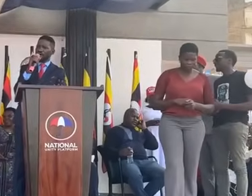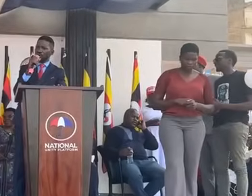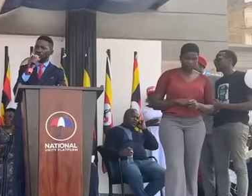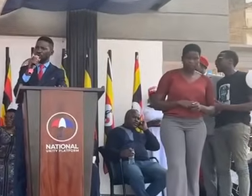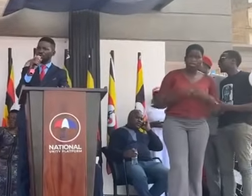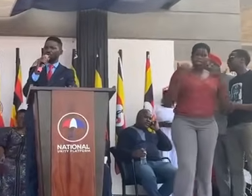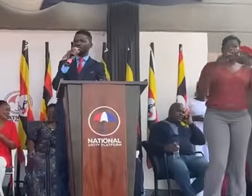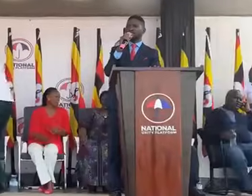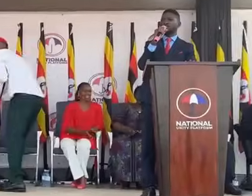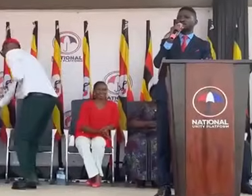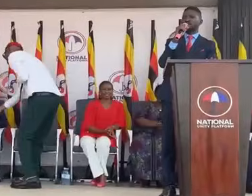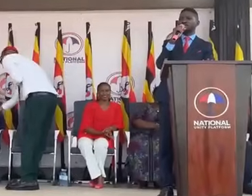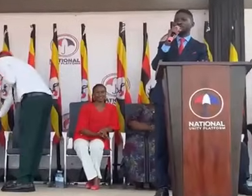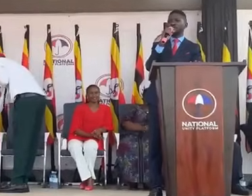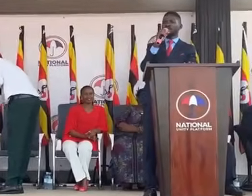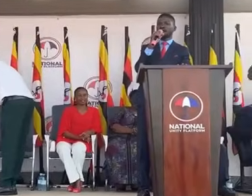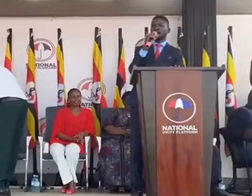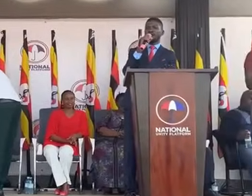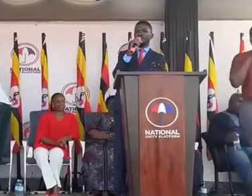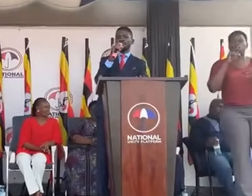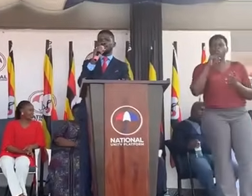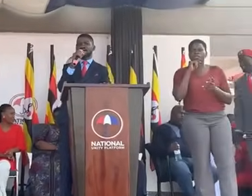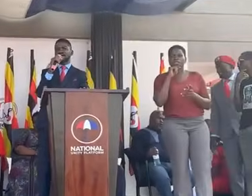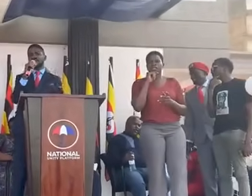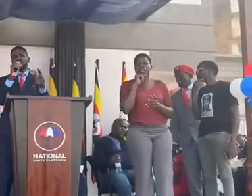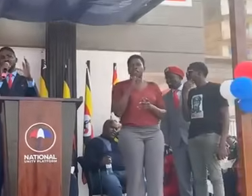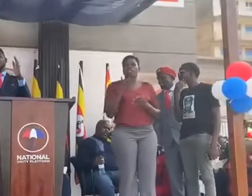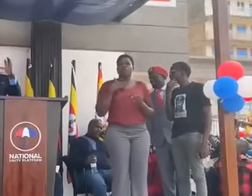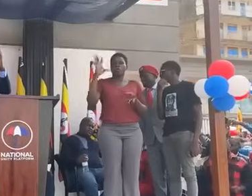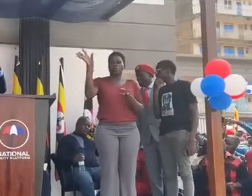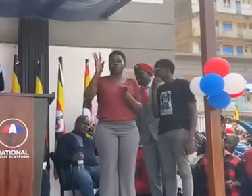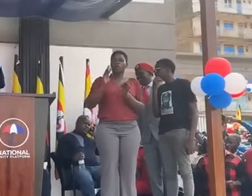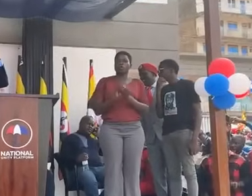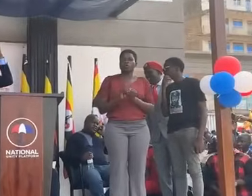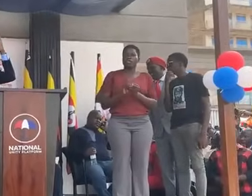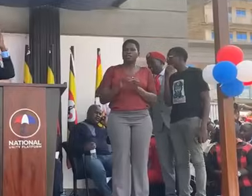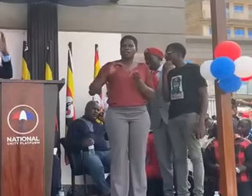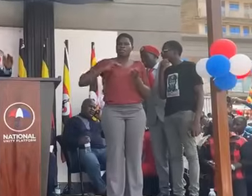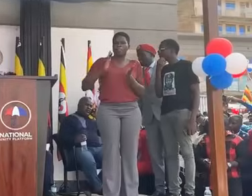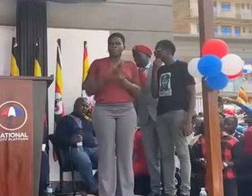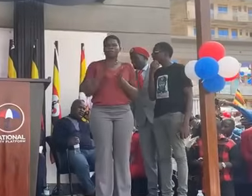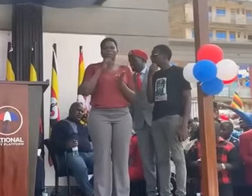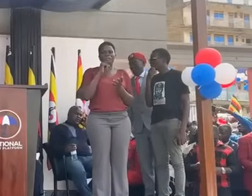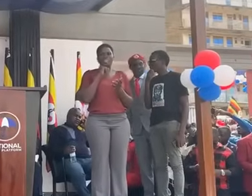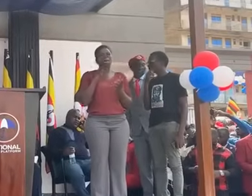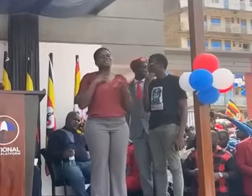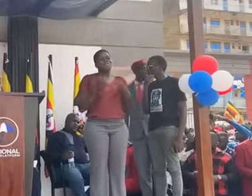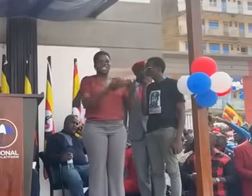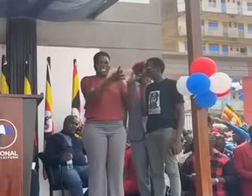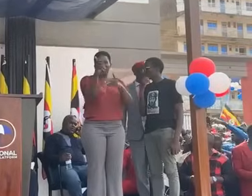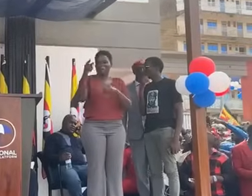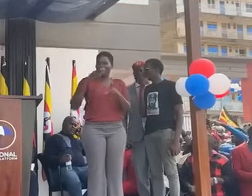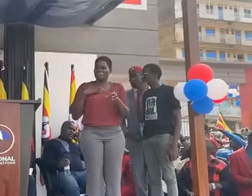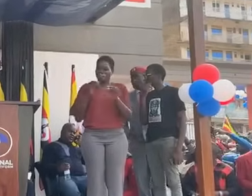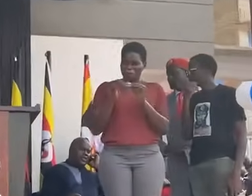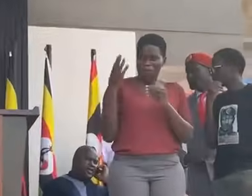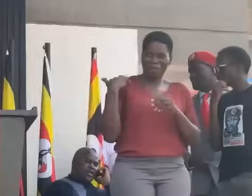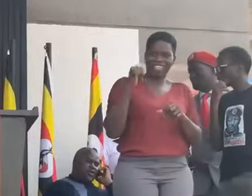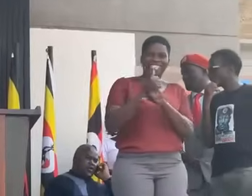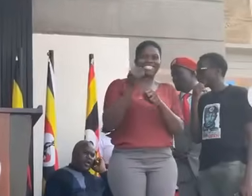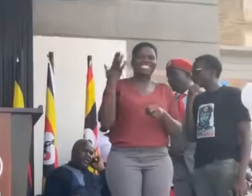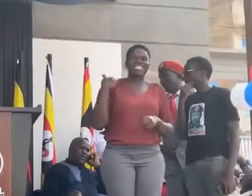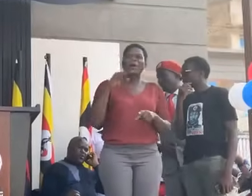as I conclude, ladies and gentlemen, Gamaliza, Elabono Waka, Yagalamua, Puamwe, Baganda Bafe,